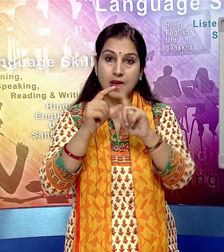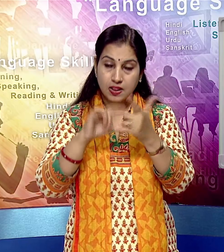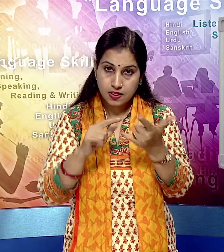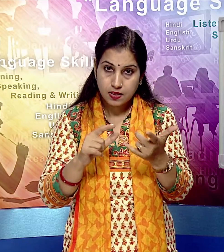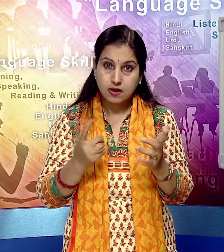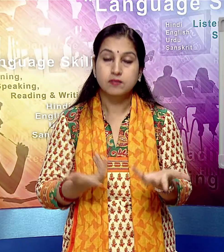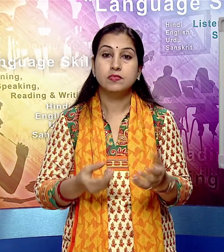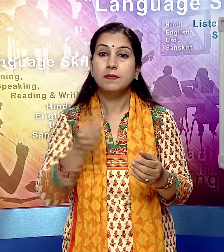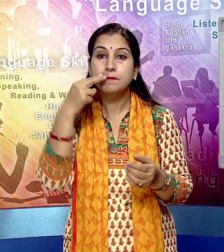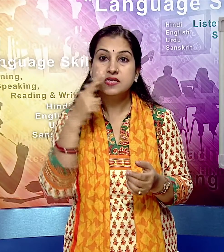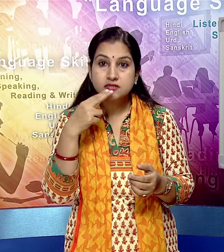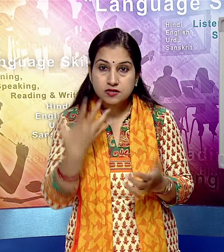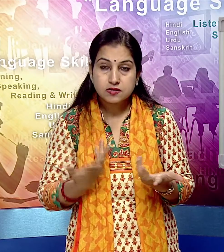biscuits, pav,